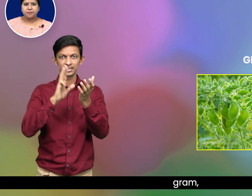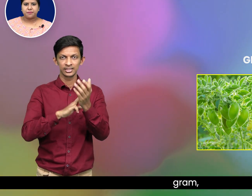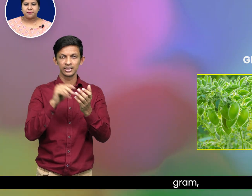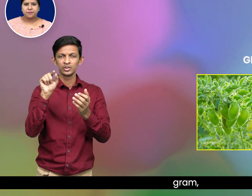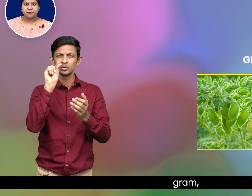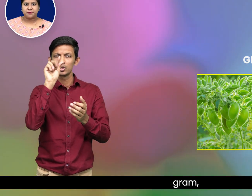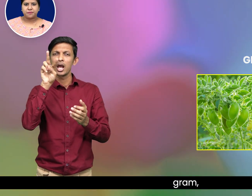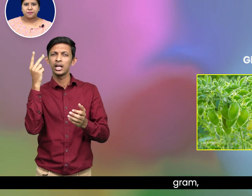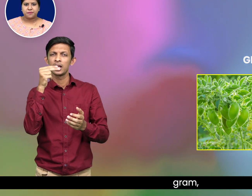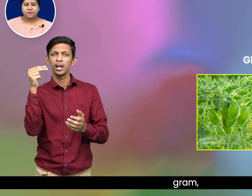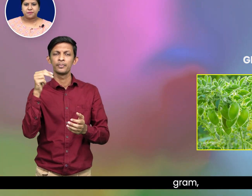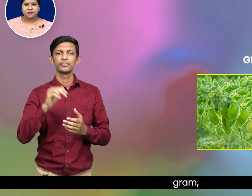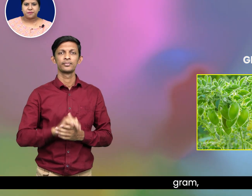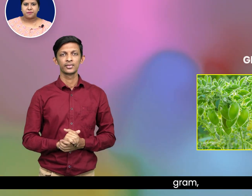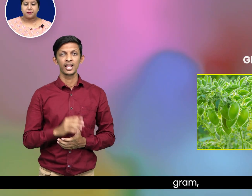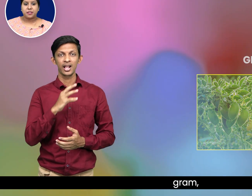gram